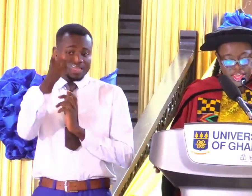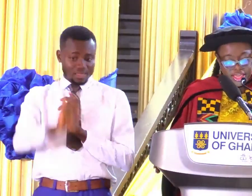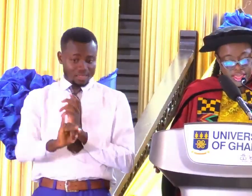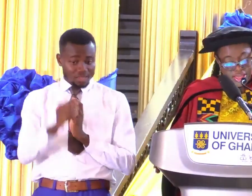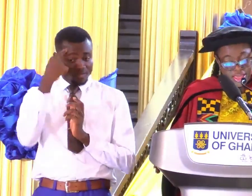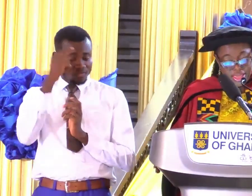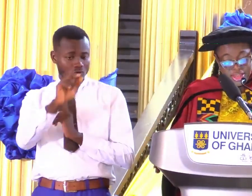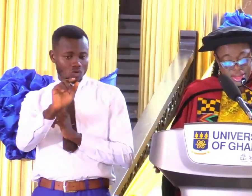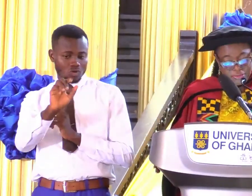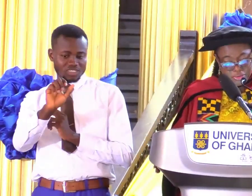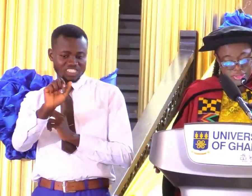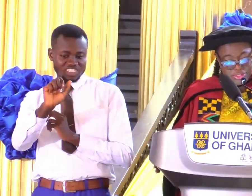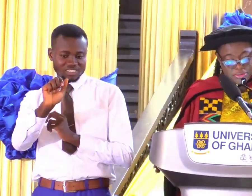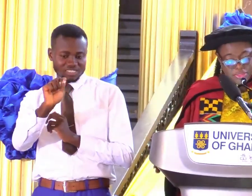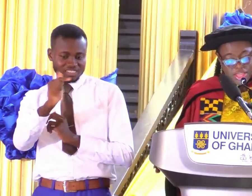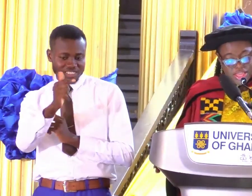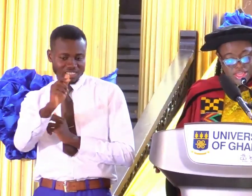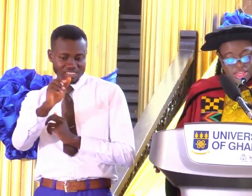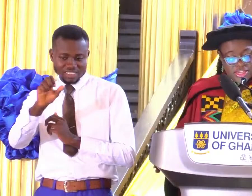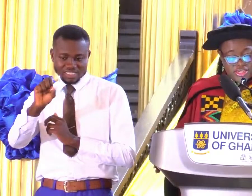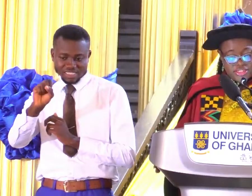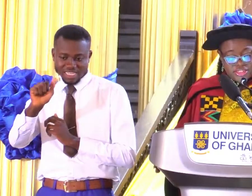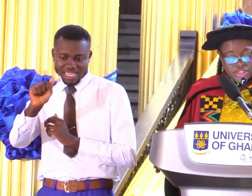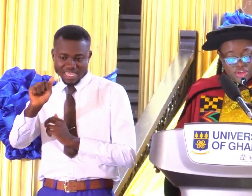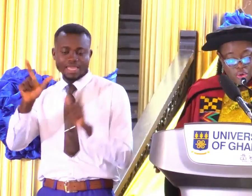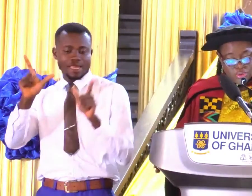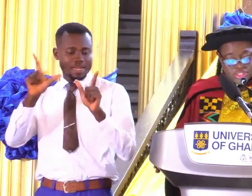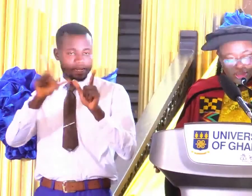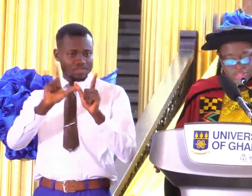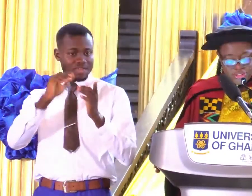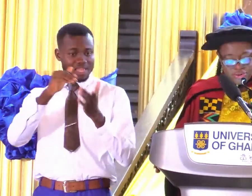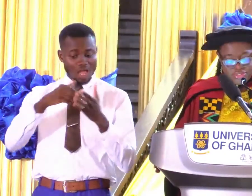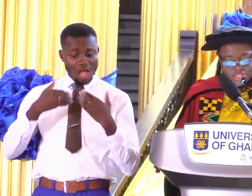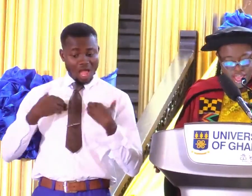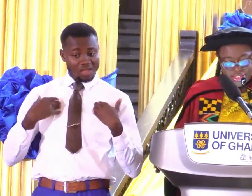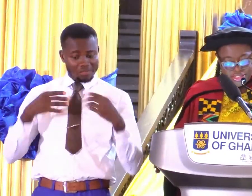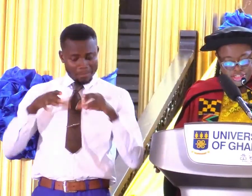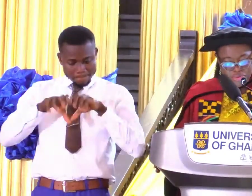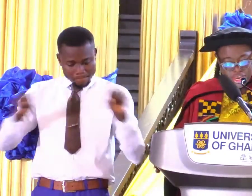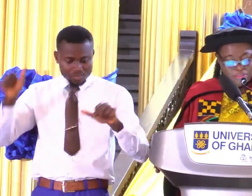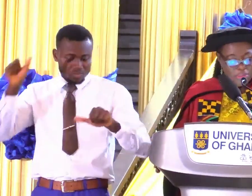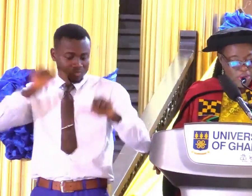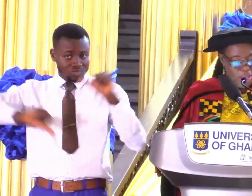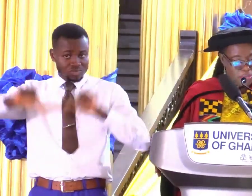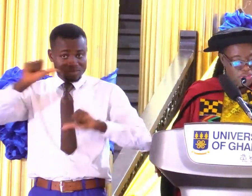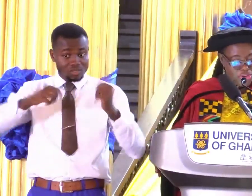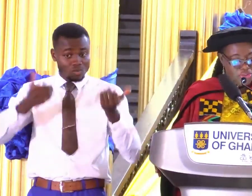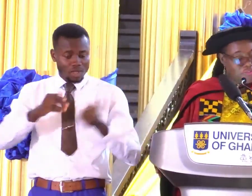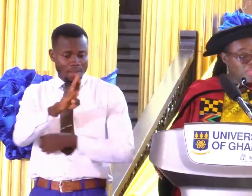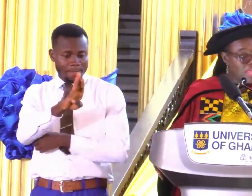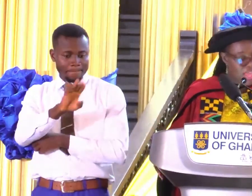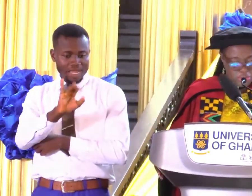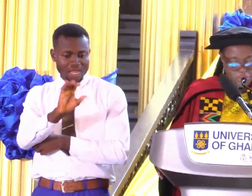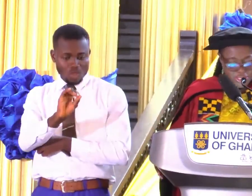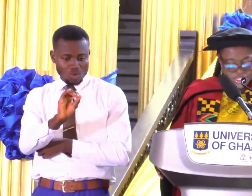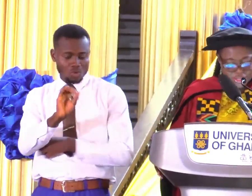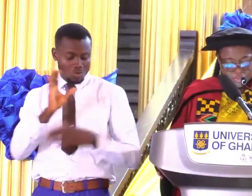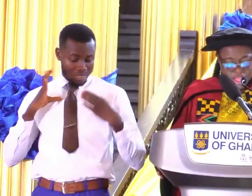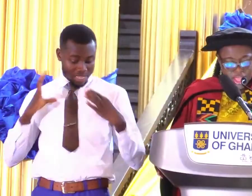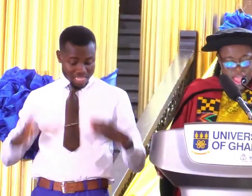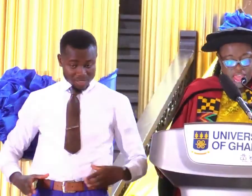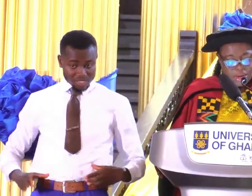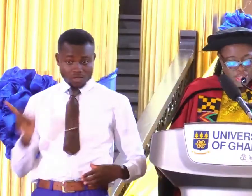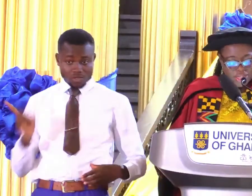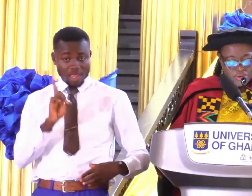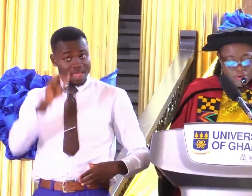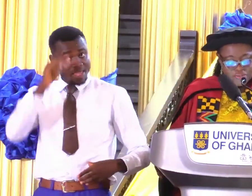GCE A-levels. She holds a Bachelor of Science degree in Biochemistry from KNUST